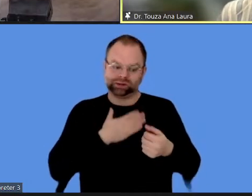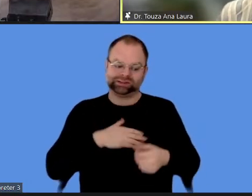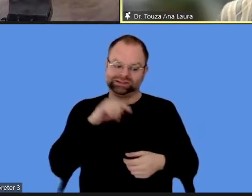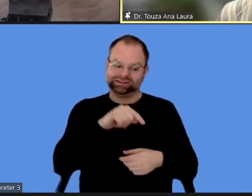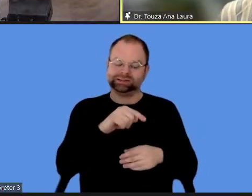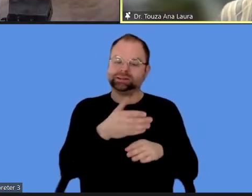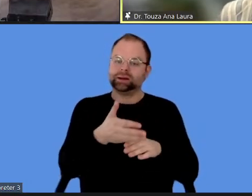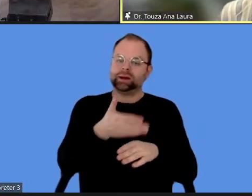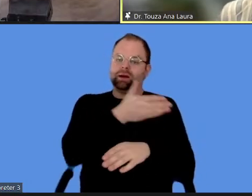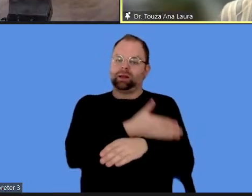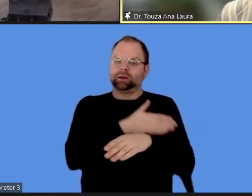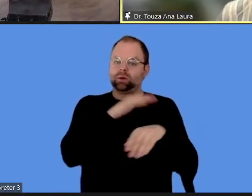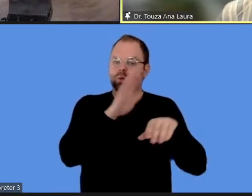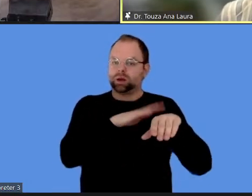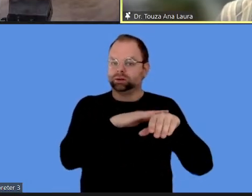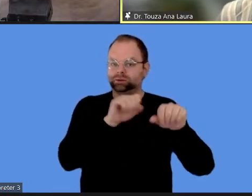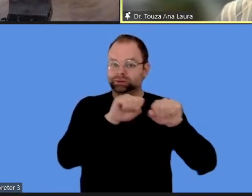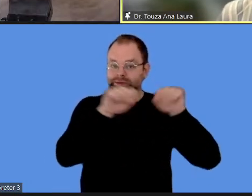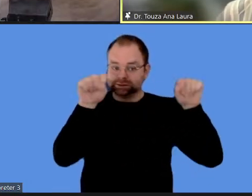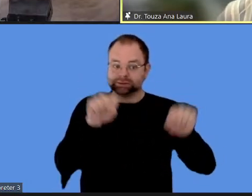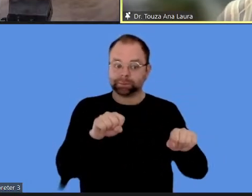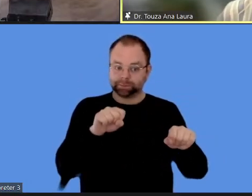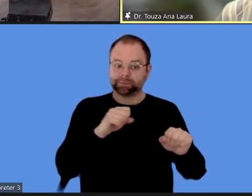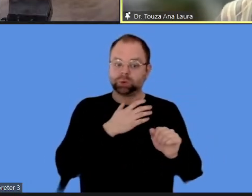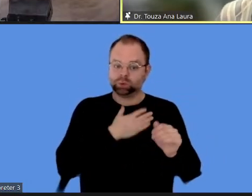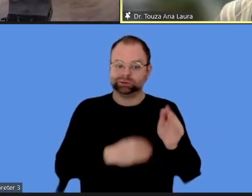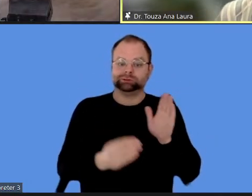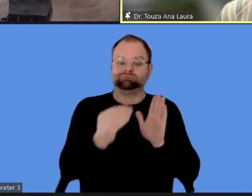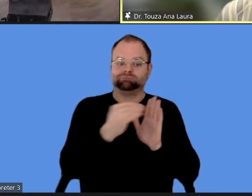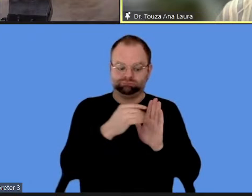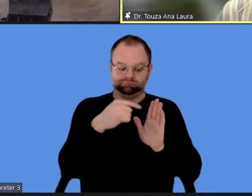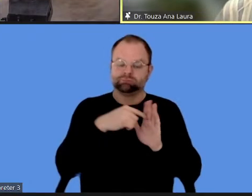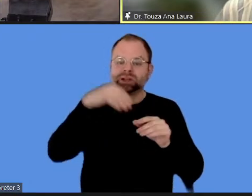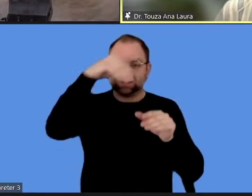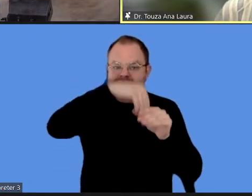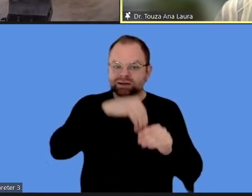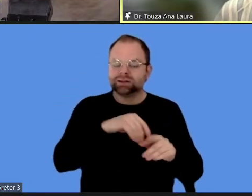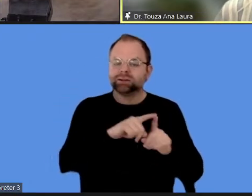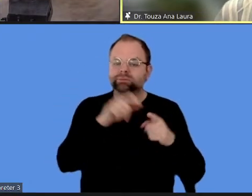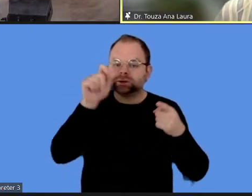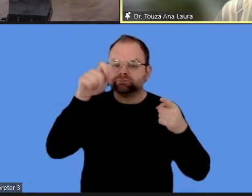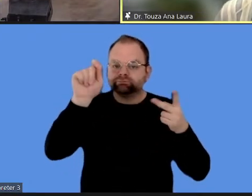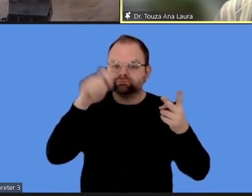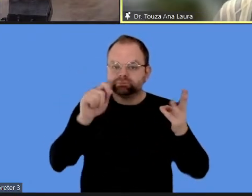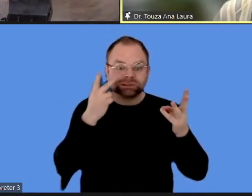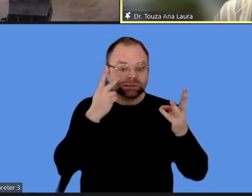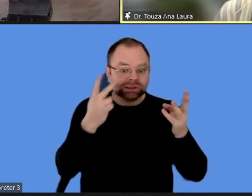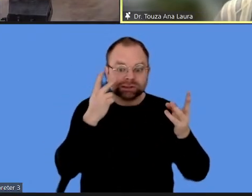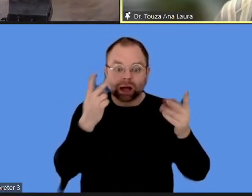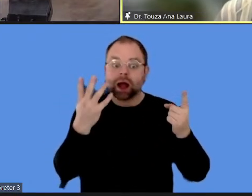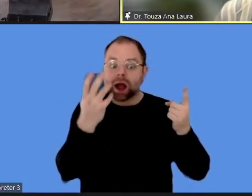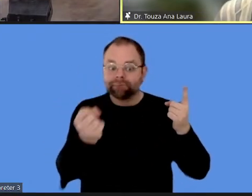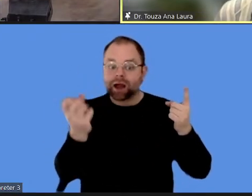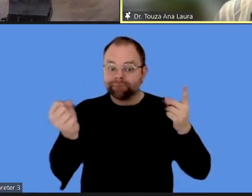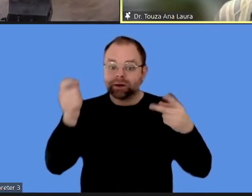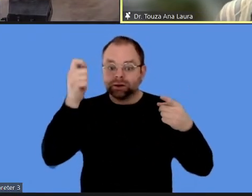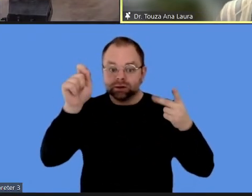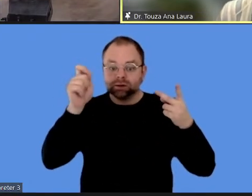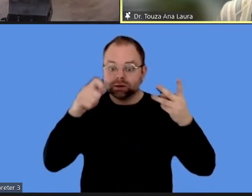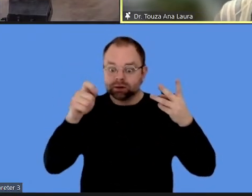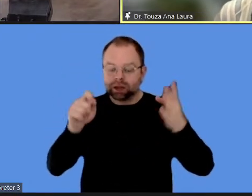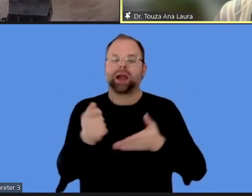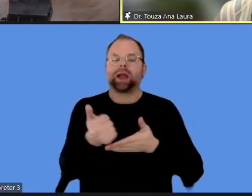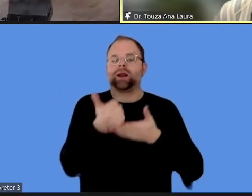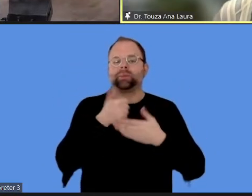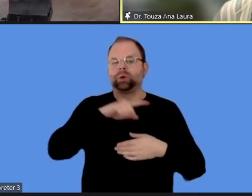jointly with the Secretariat of Security. And I think, and this is very important to